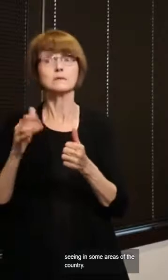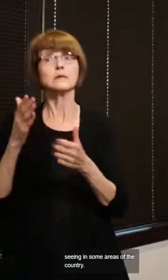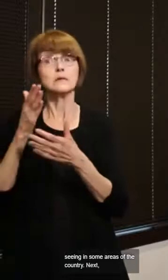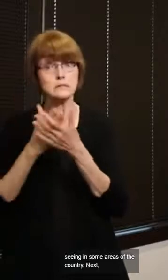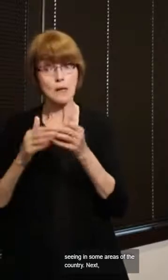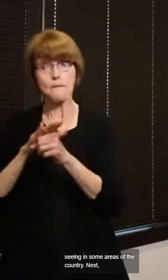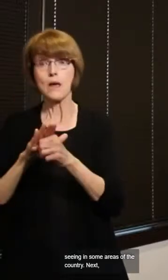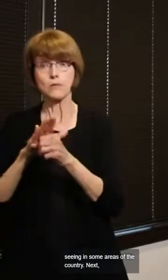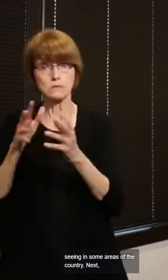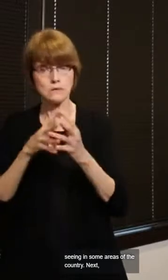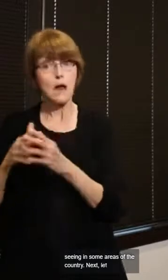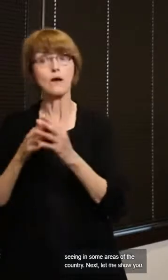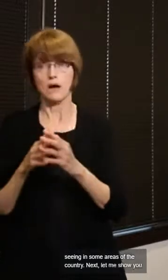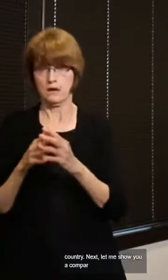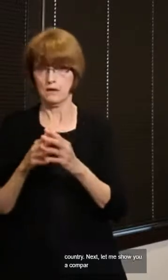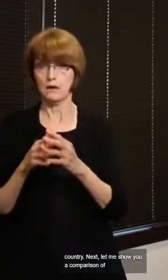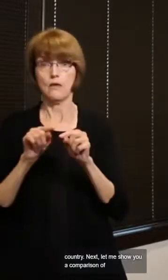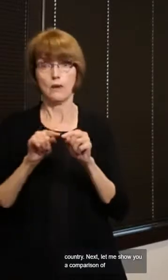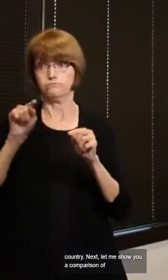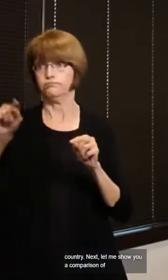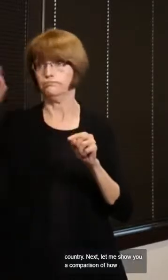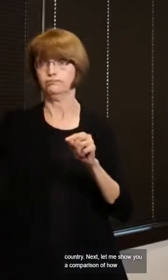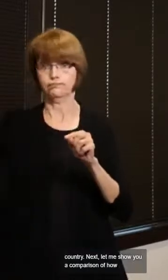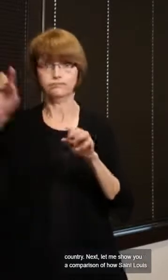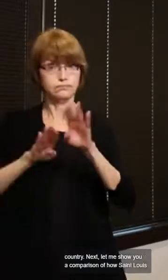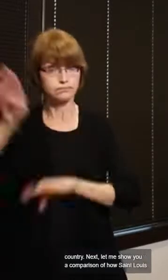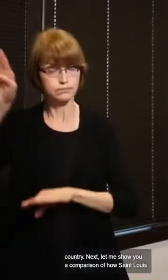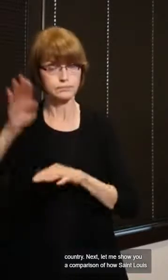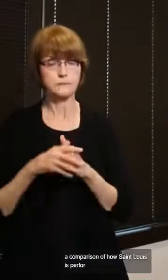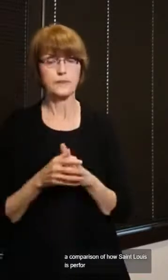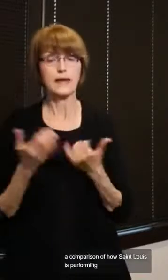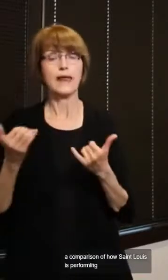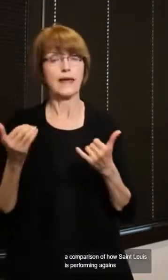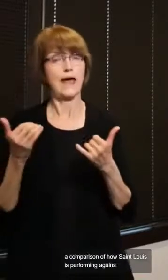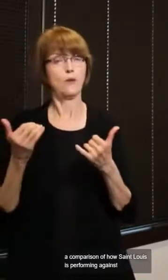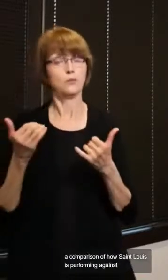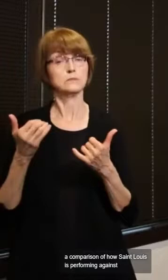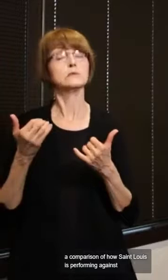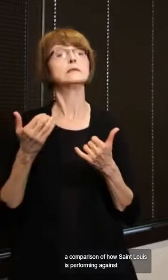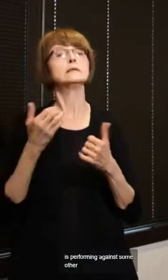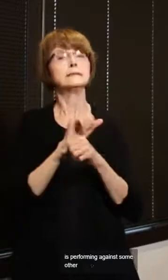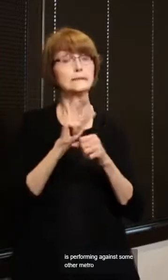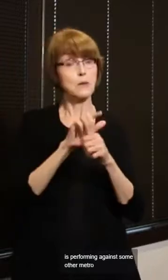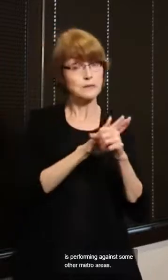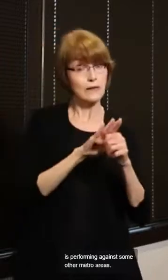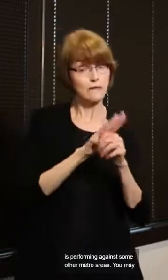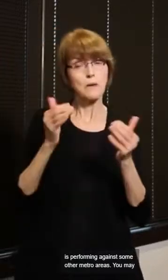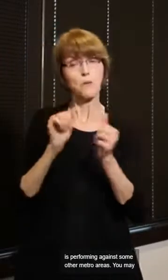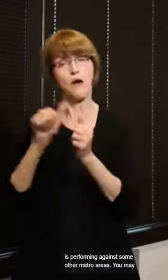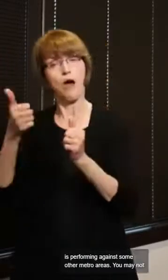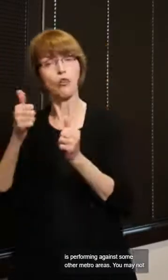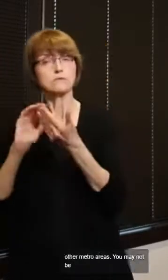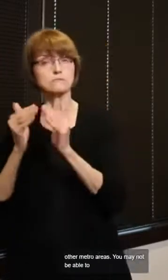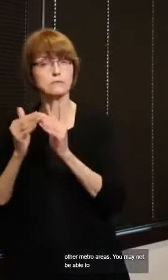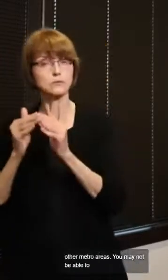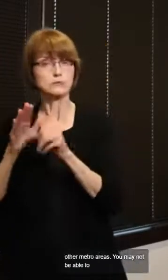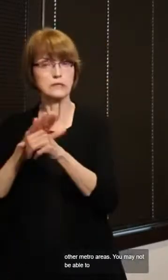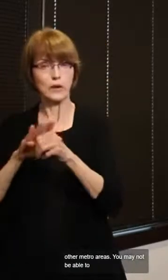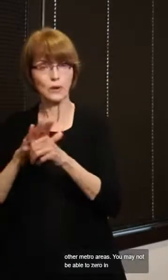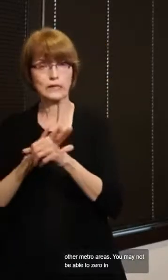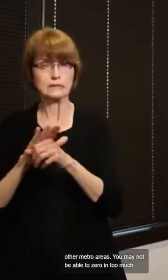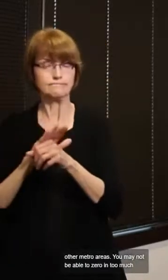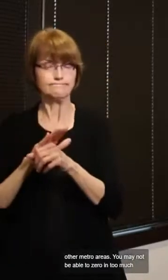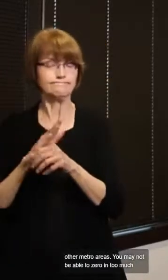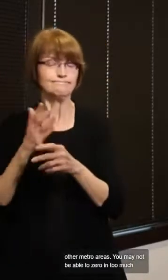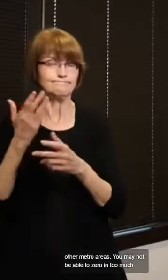So next, let me show you a comparison of how St. Louis is performing against some other metro areas. And you may not be able to zero in too much